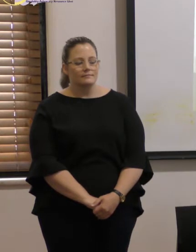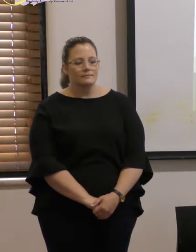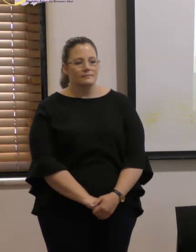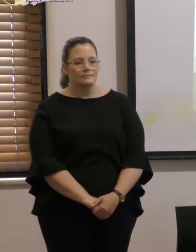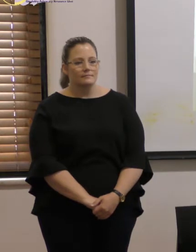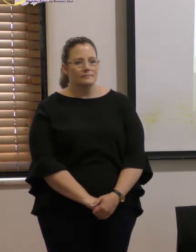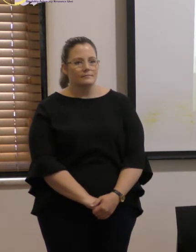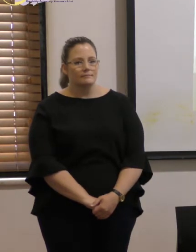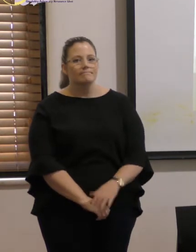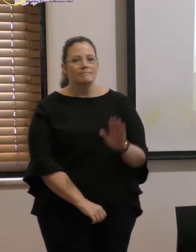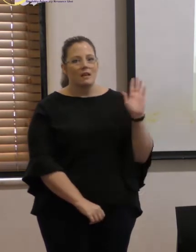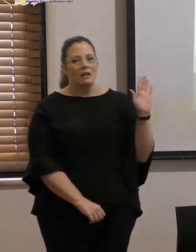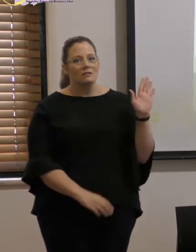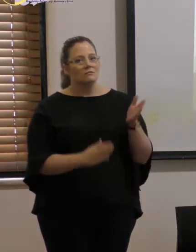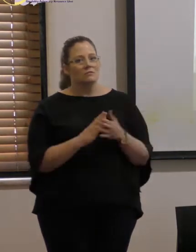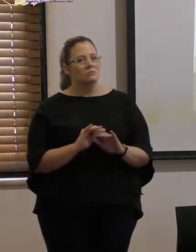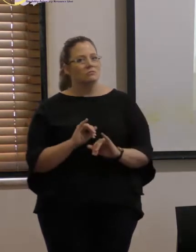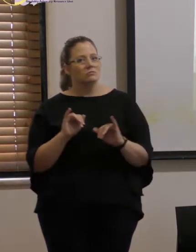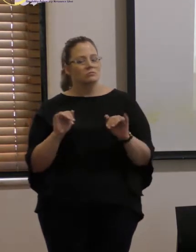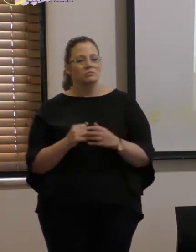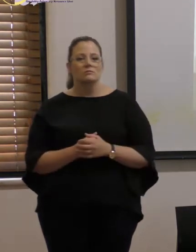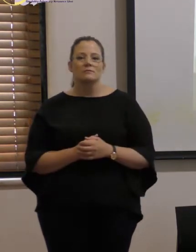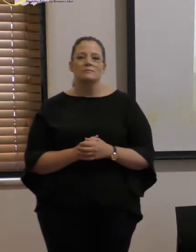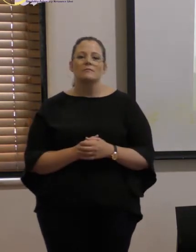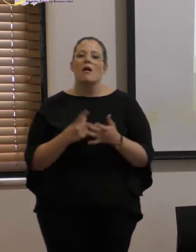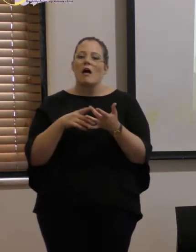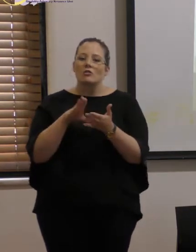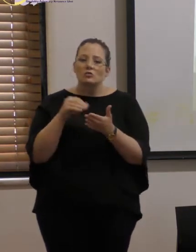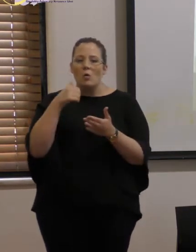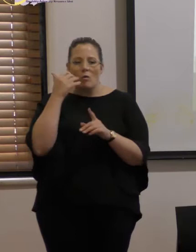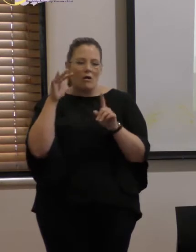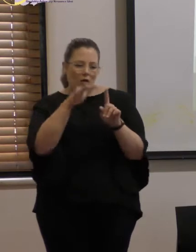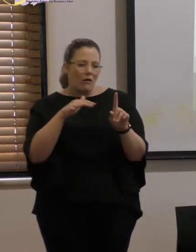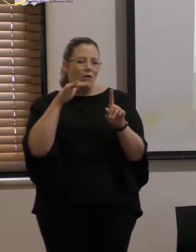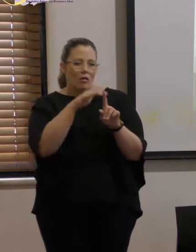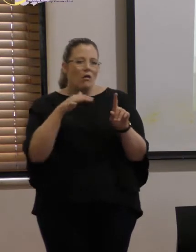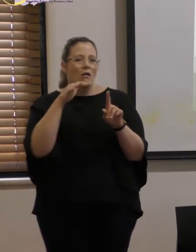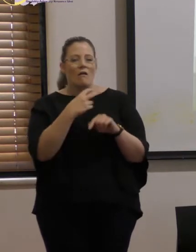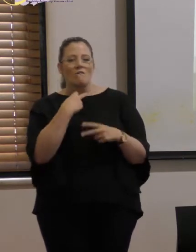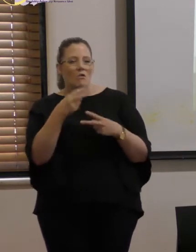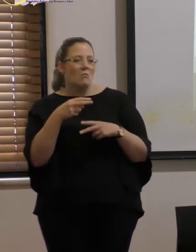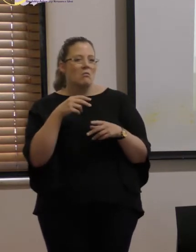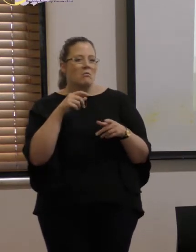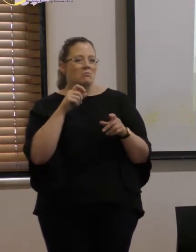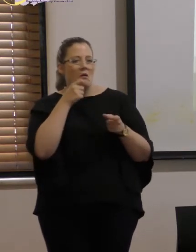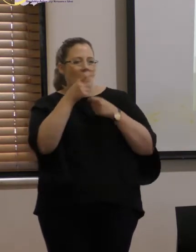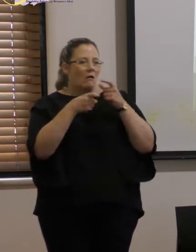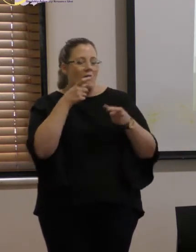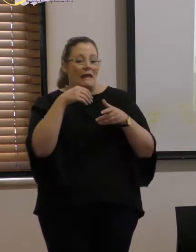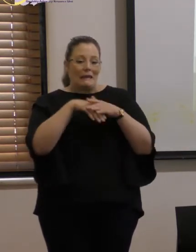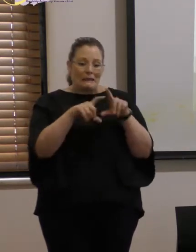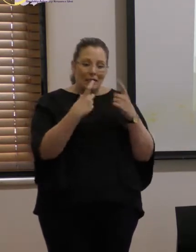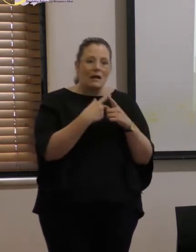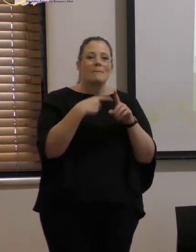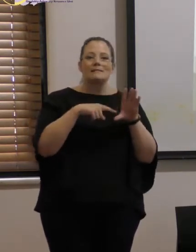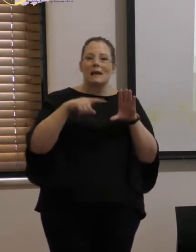this is very disturbing. Fairly constant harassment from other students, verbal nastiness inside and outside of class, has had food thrown